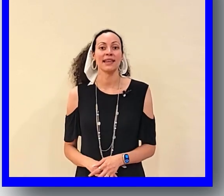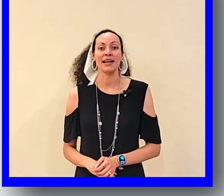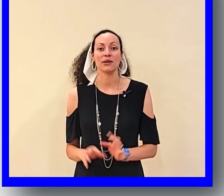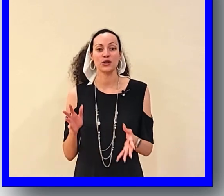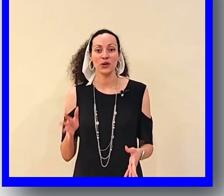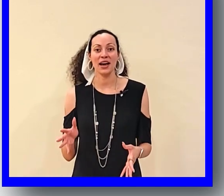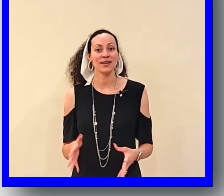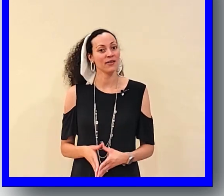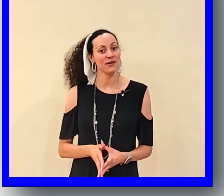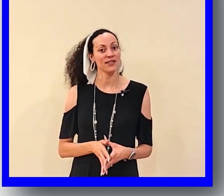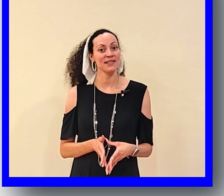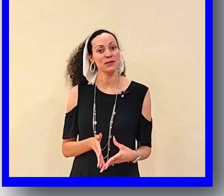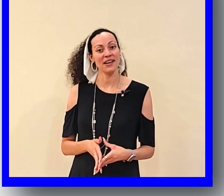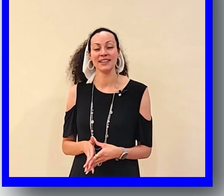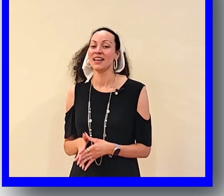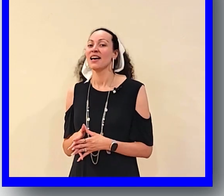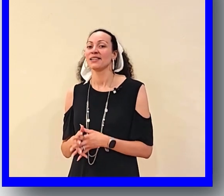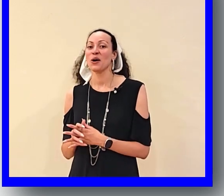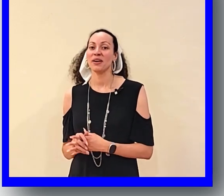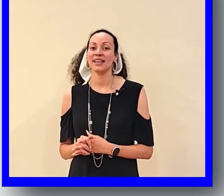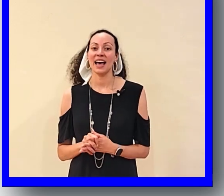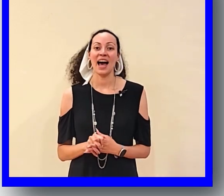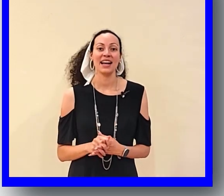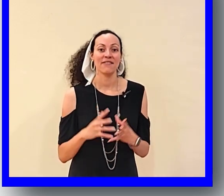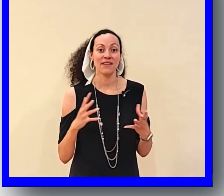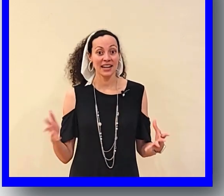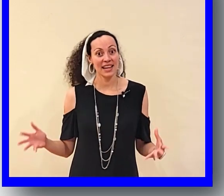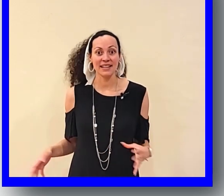things like that. So I'll show you guys all of those signs as well. So I hope you